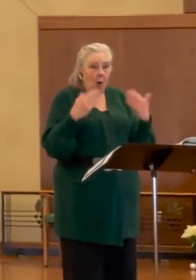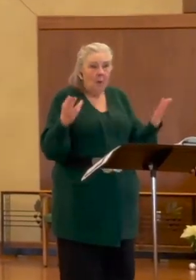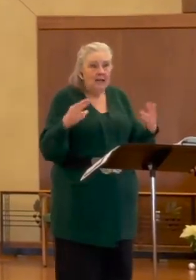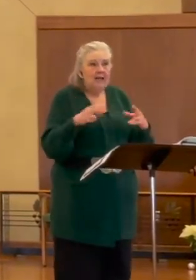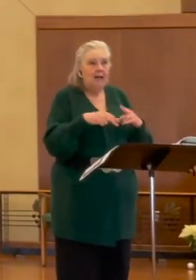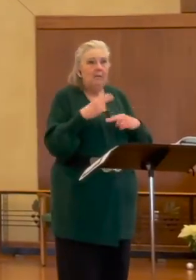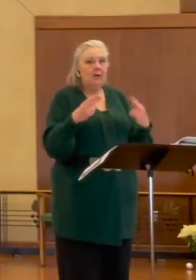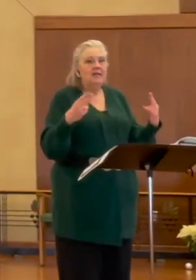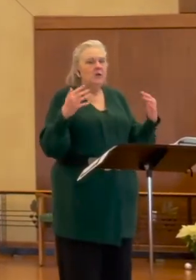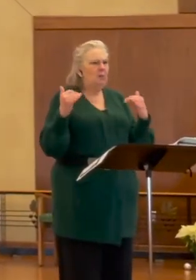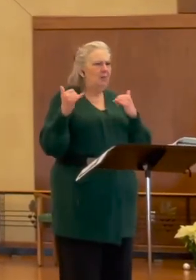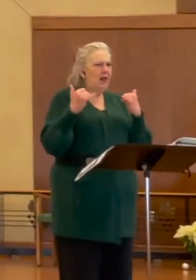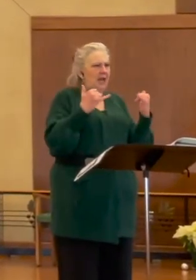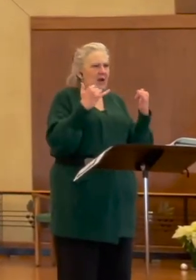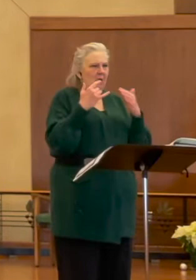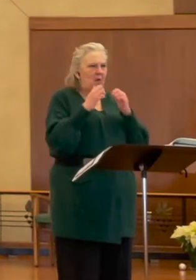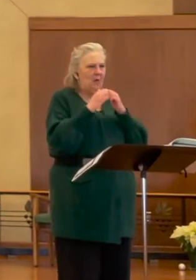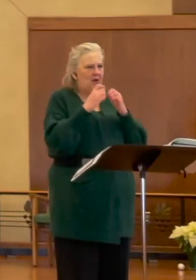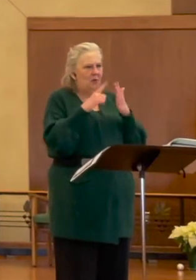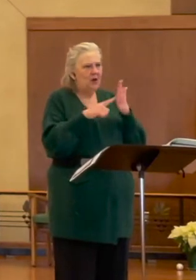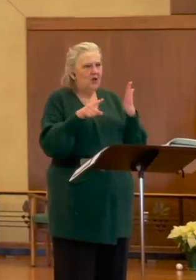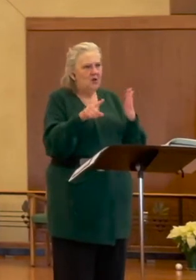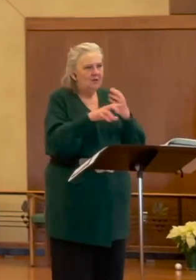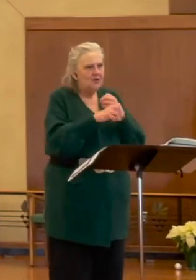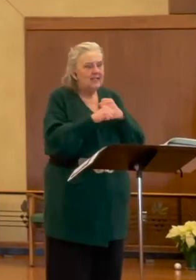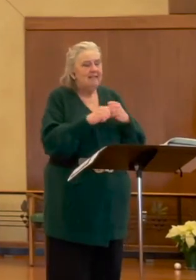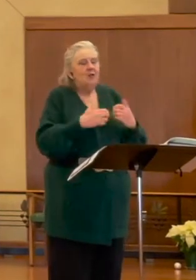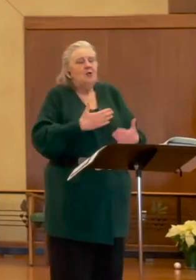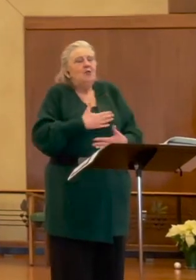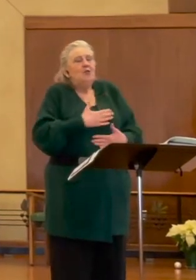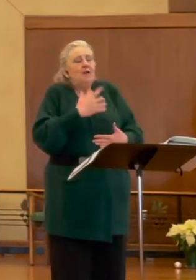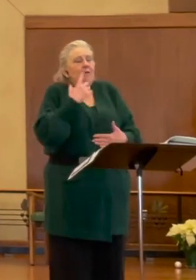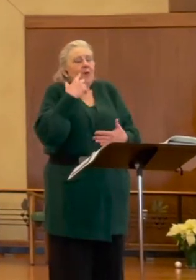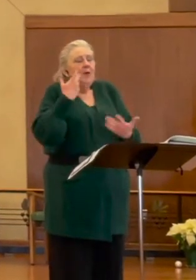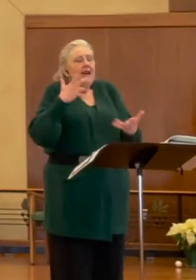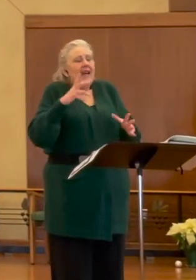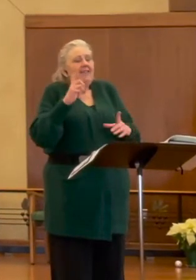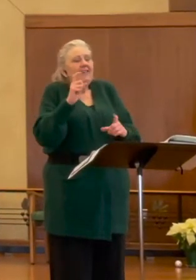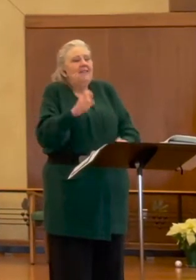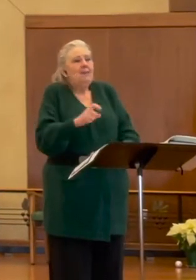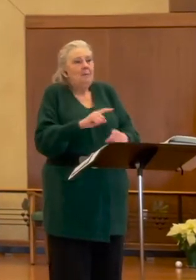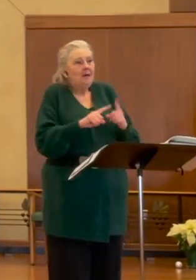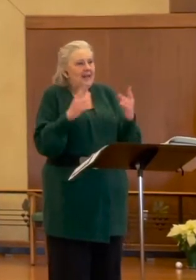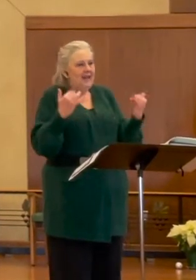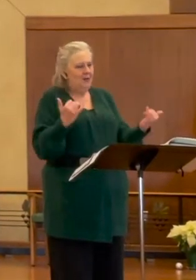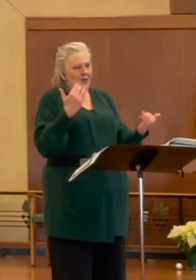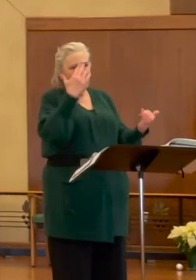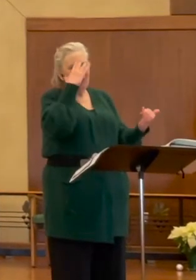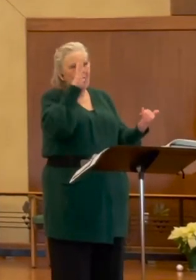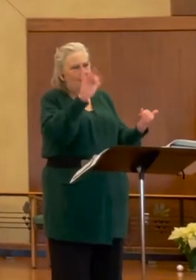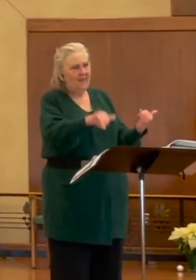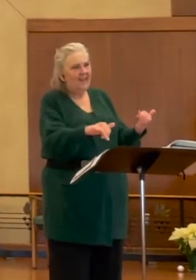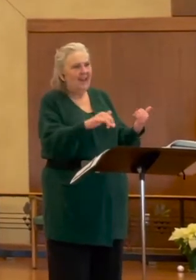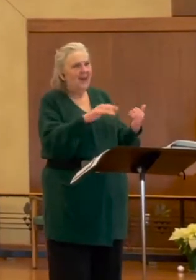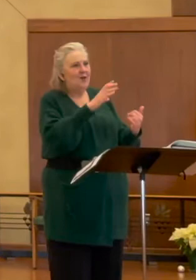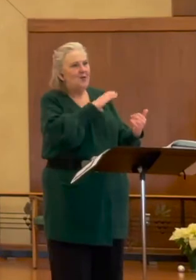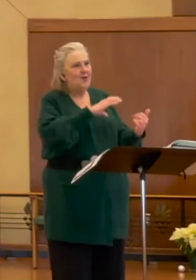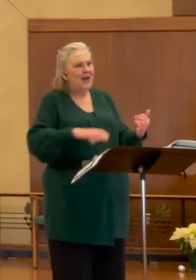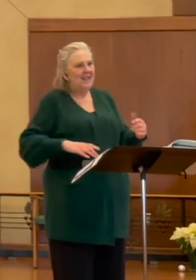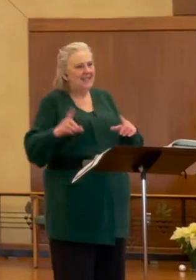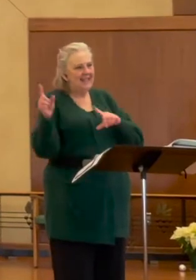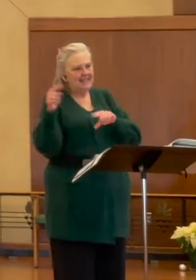presents or playing with what you've received or giving joy for what you've given. But now you know that Christ has come for